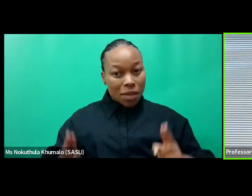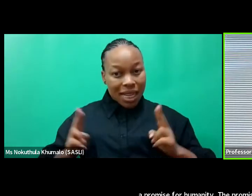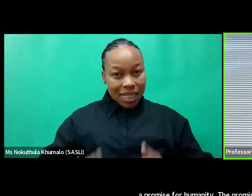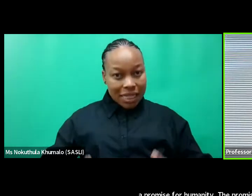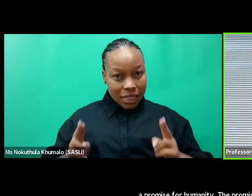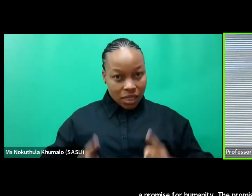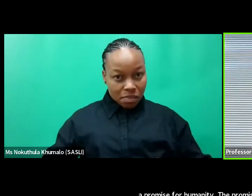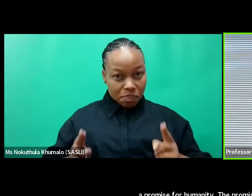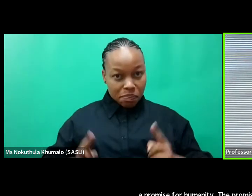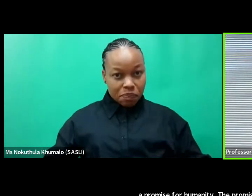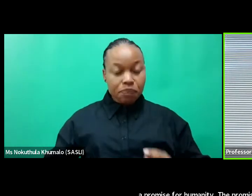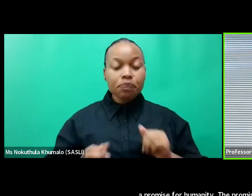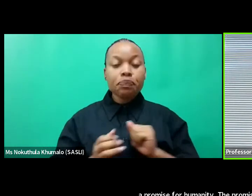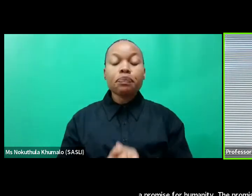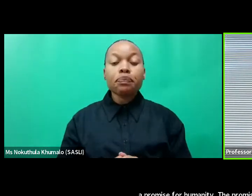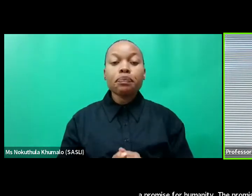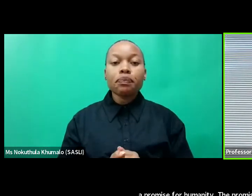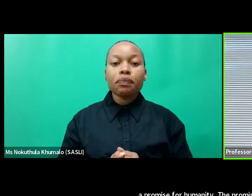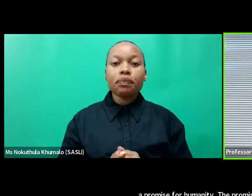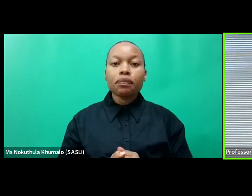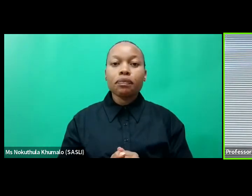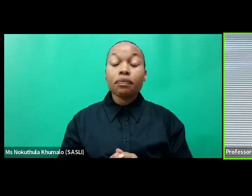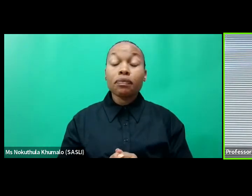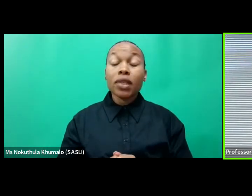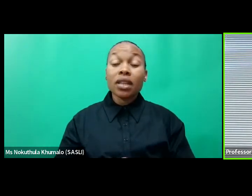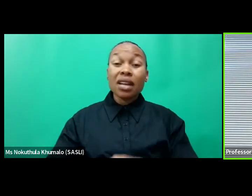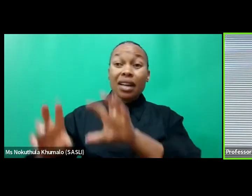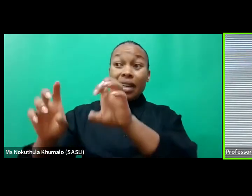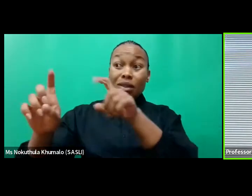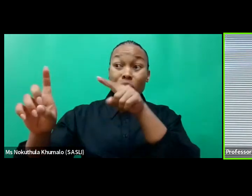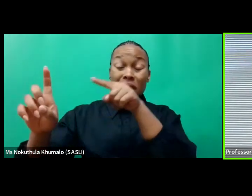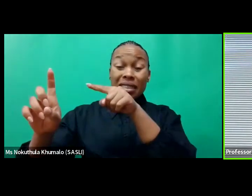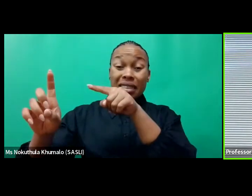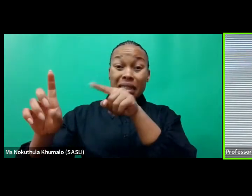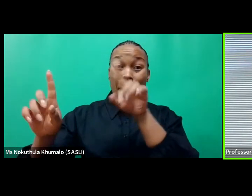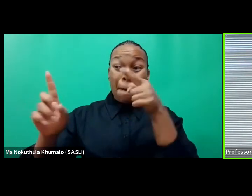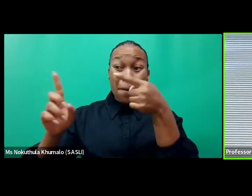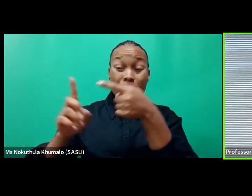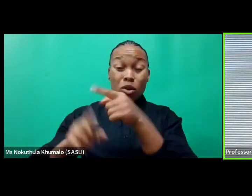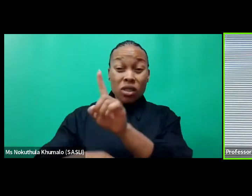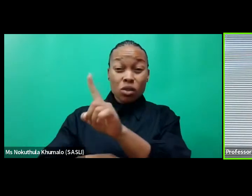And that the purpose of education is to provide skills and knowledge to all people.